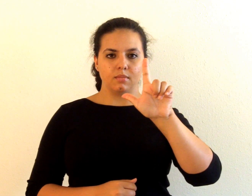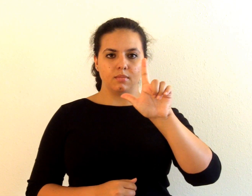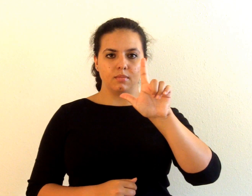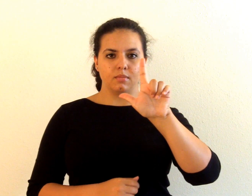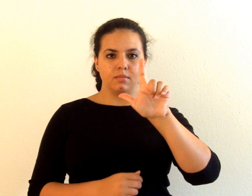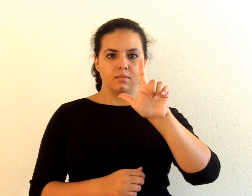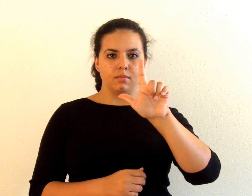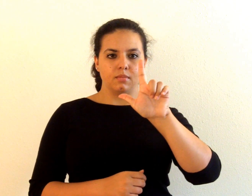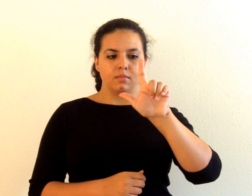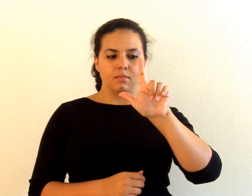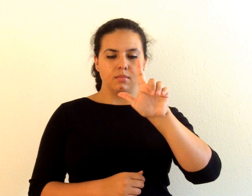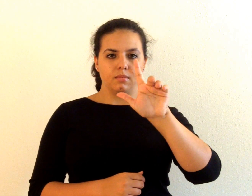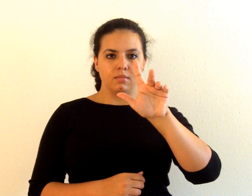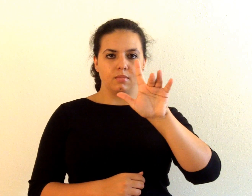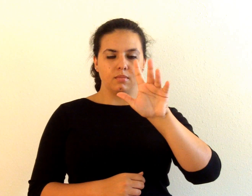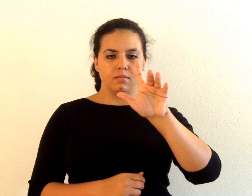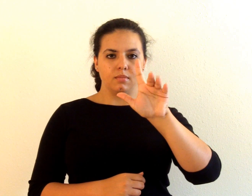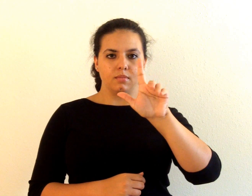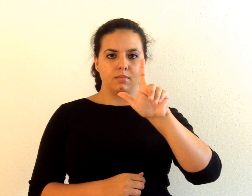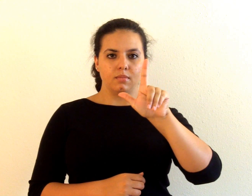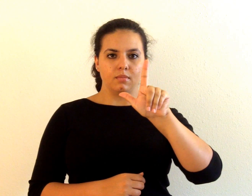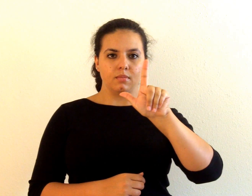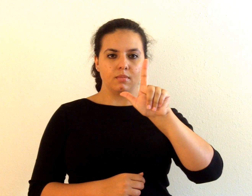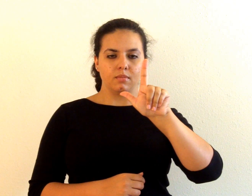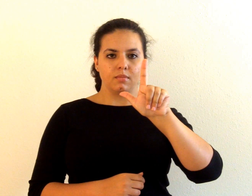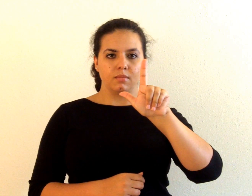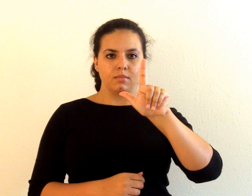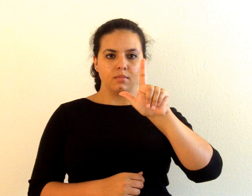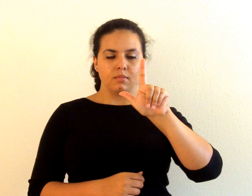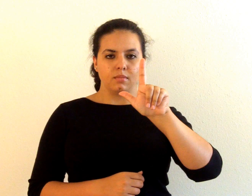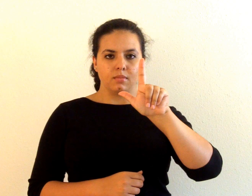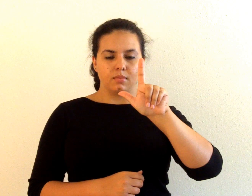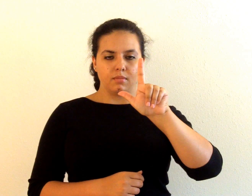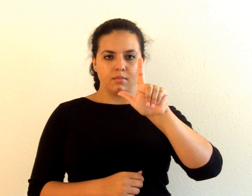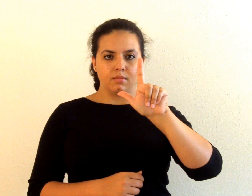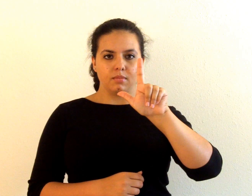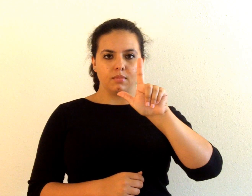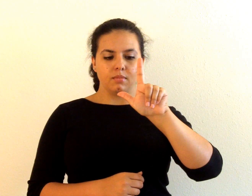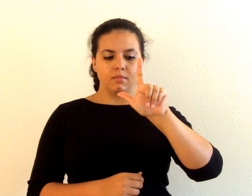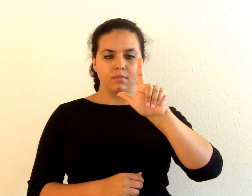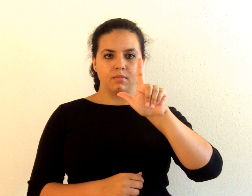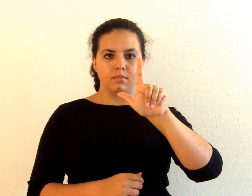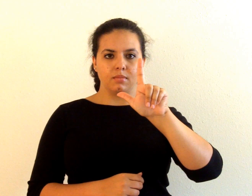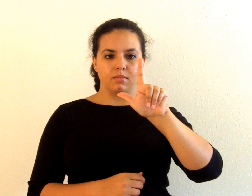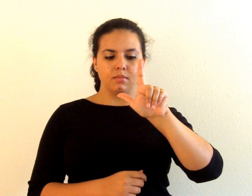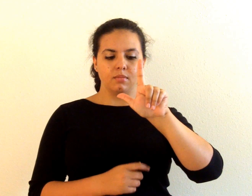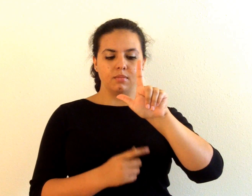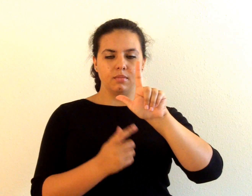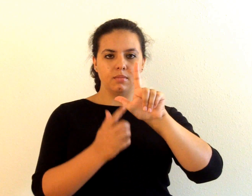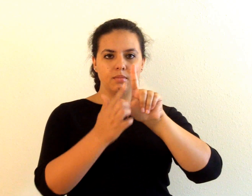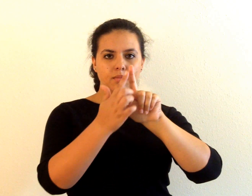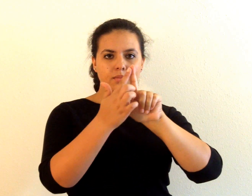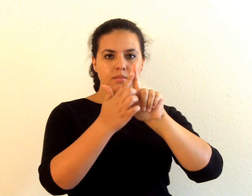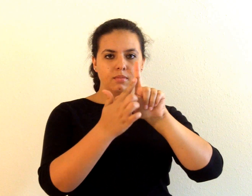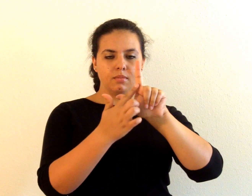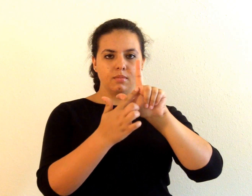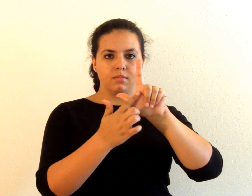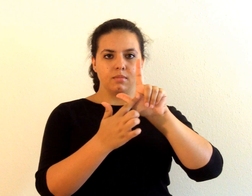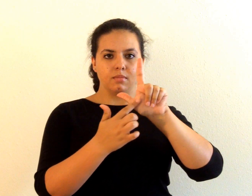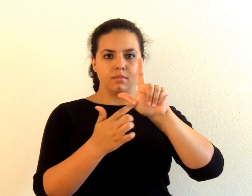Your middle, ring, and pinky, they need to not be out. They need to come in. See how nice you can see the L? If you're double